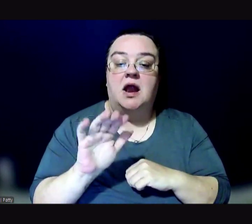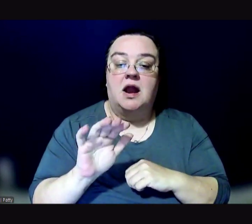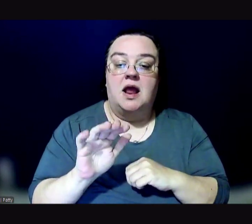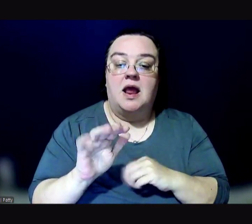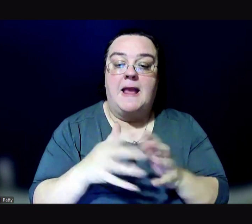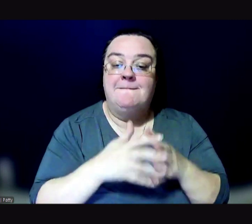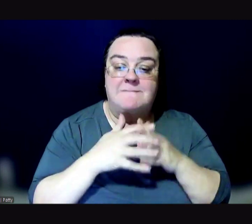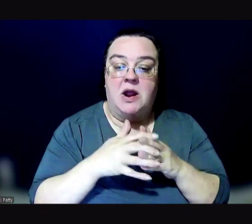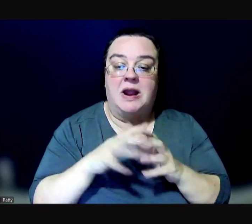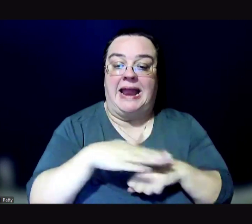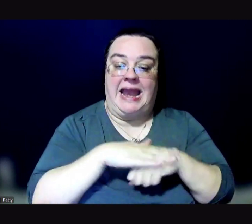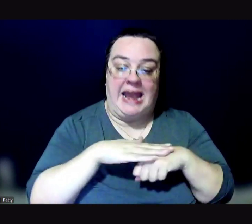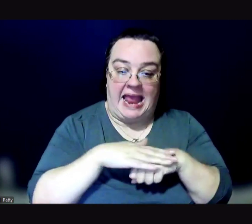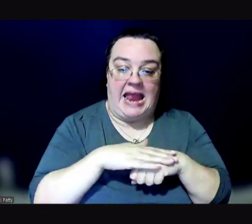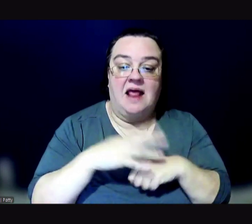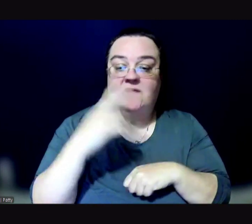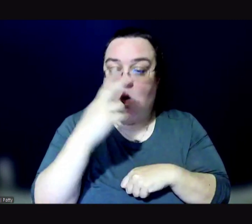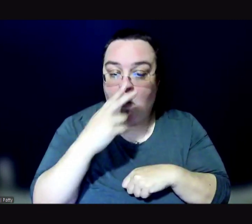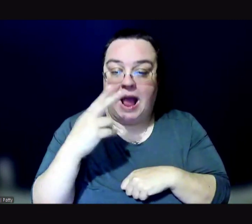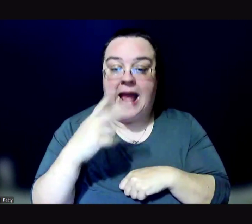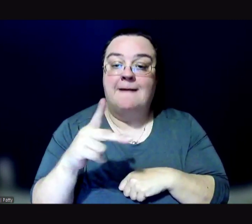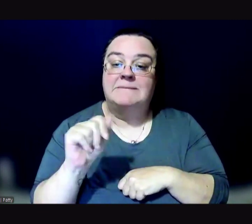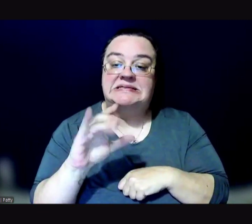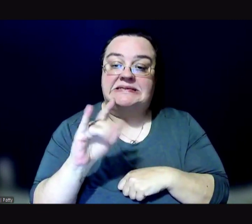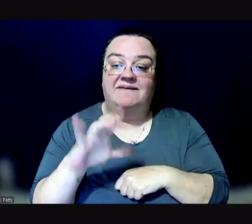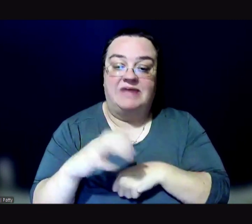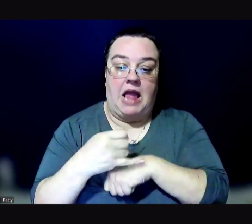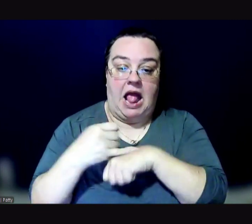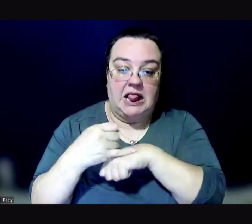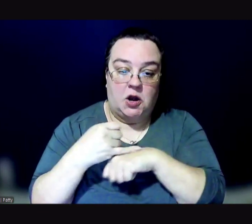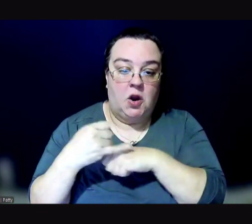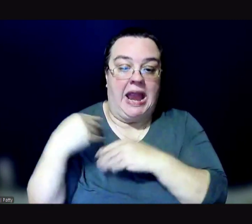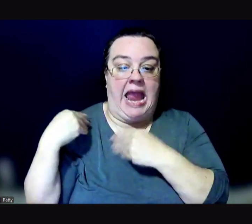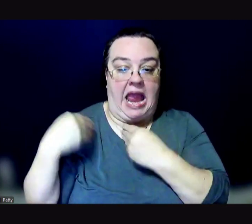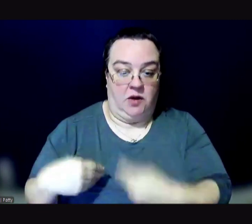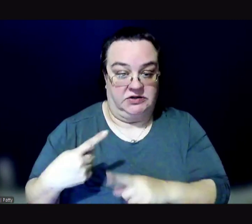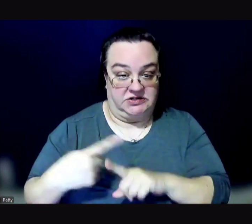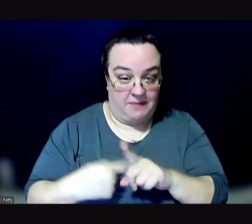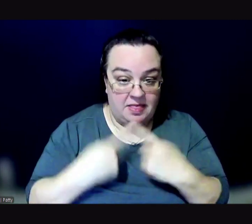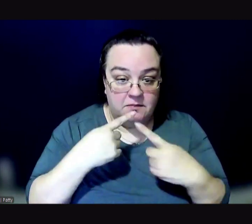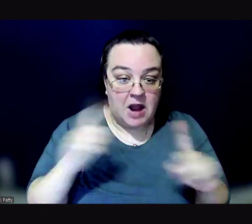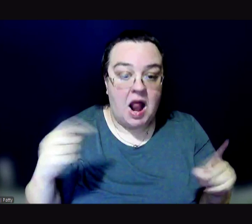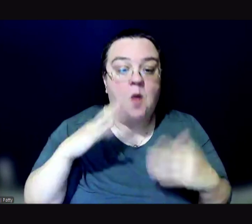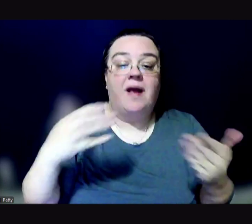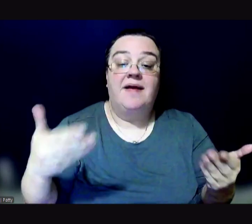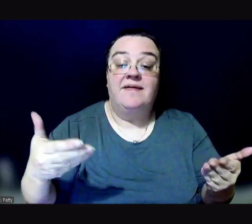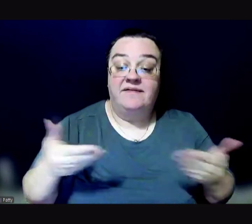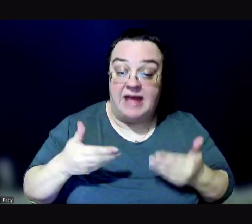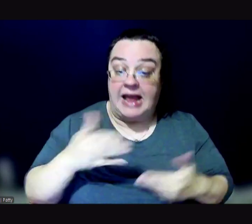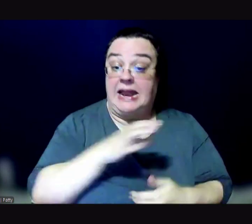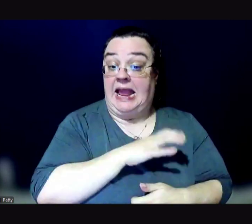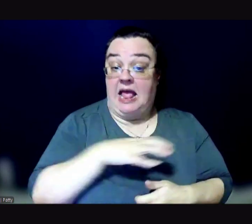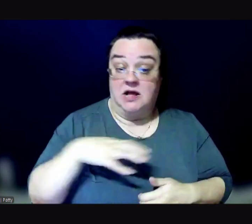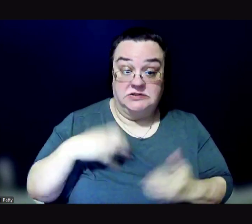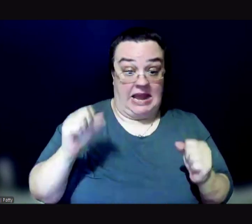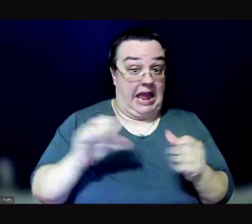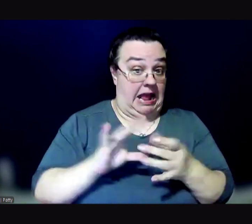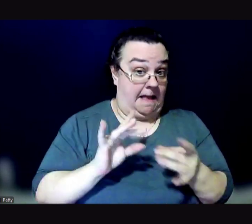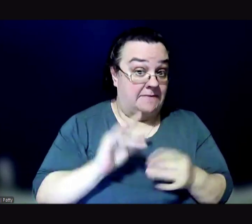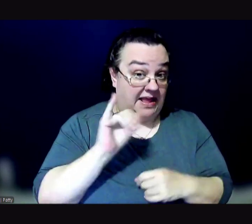Month Proclamation. I will read the proclamation and then invite council members to comment if you would like.